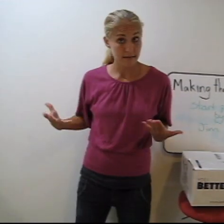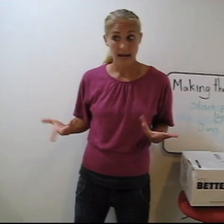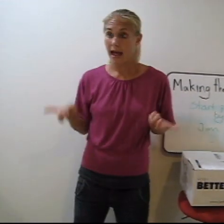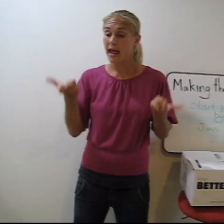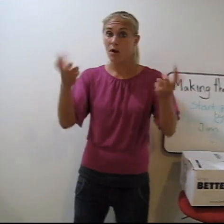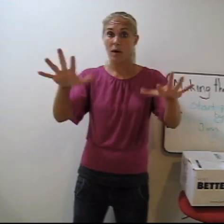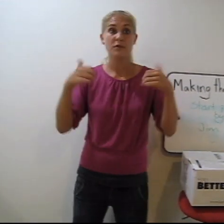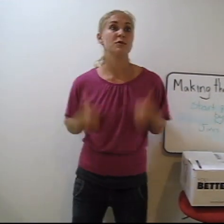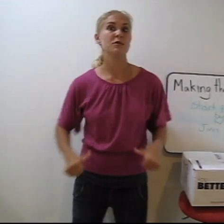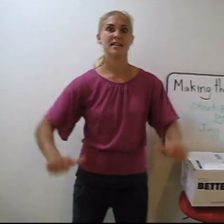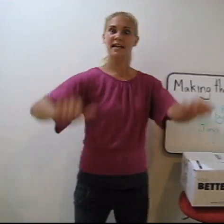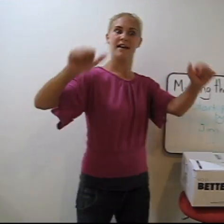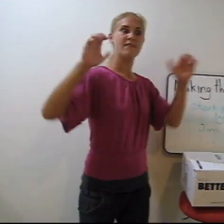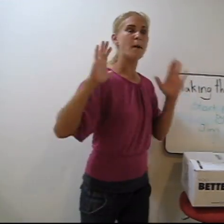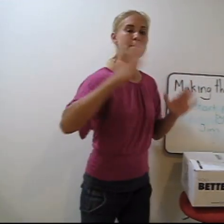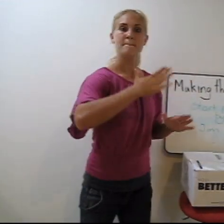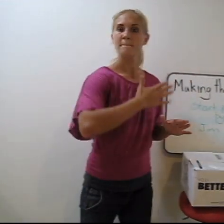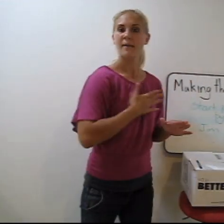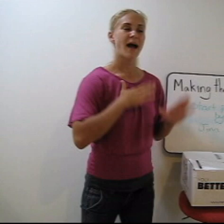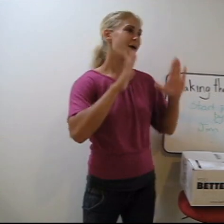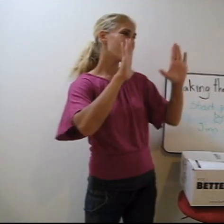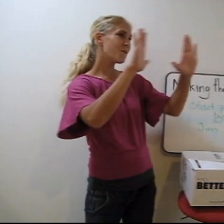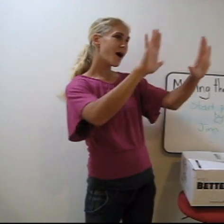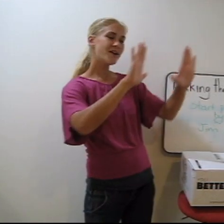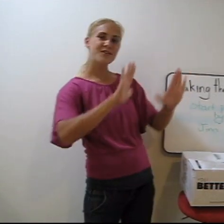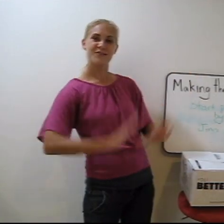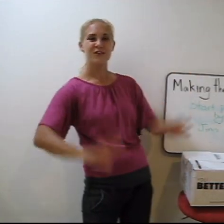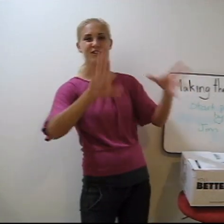my electrifying story.